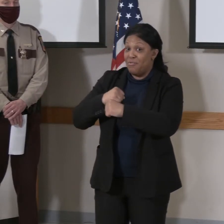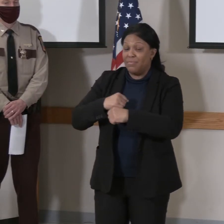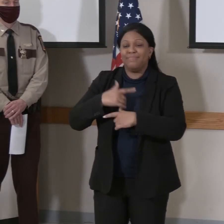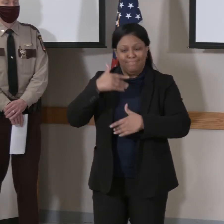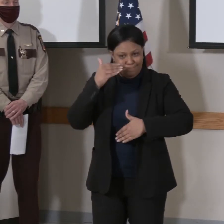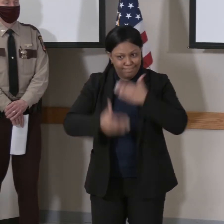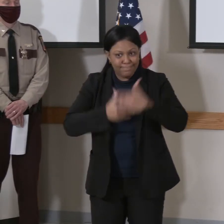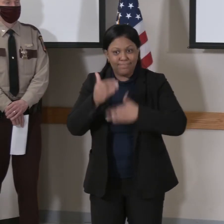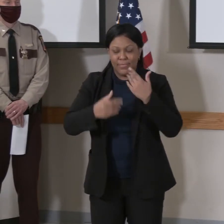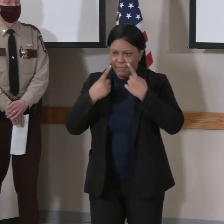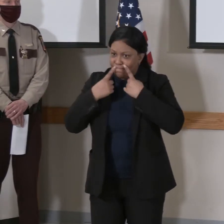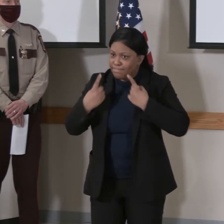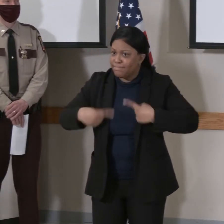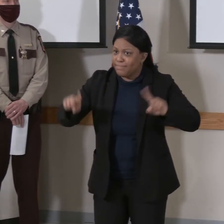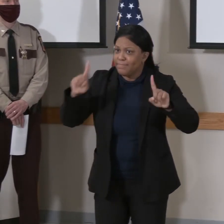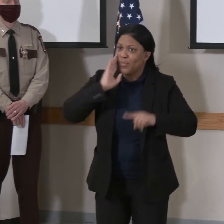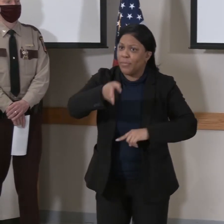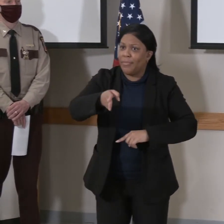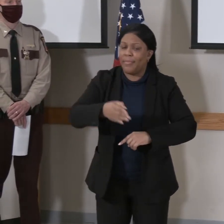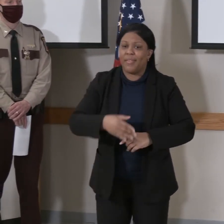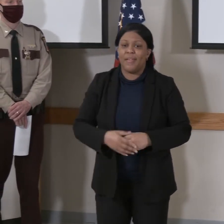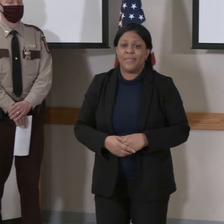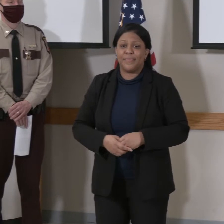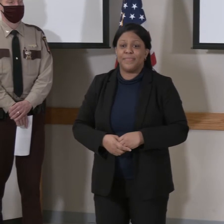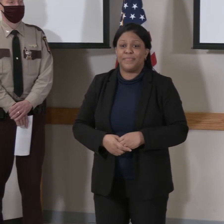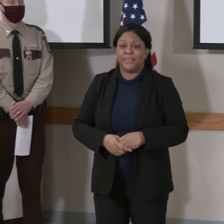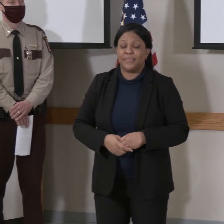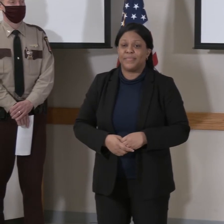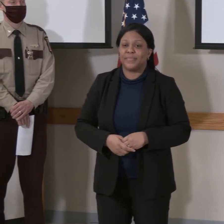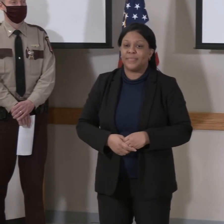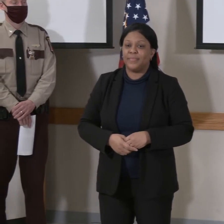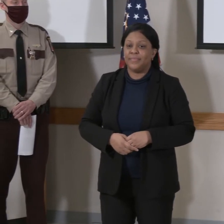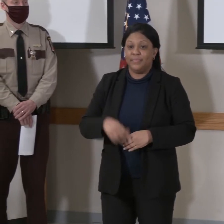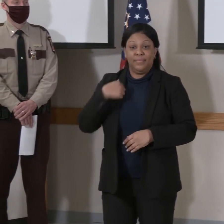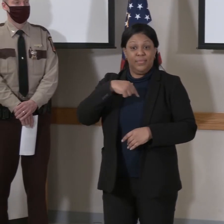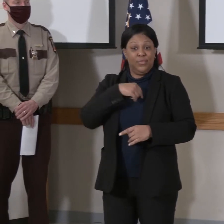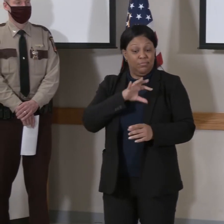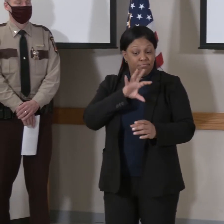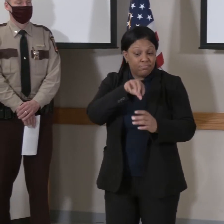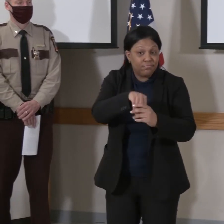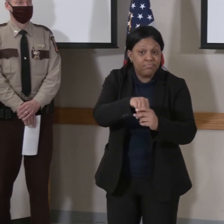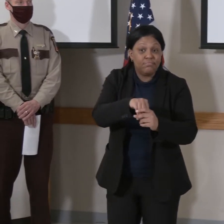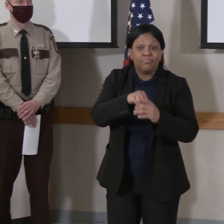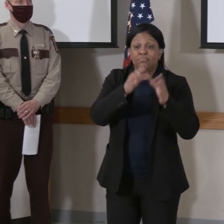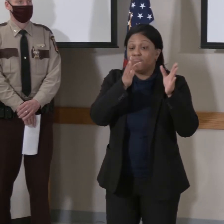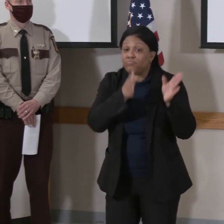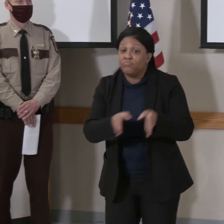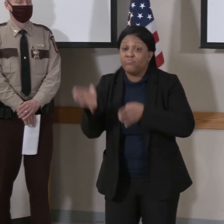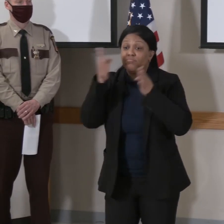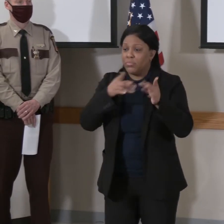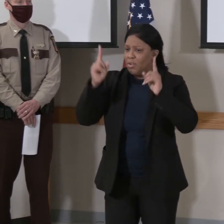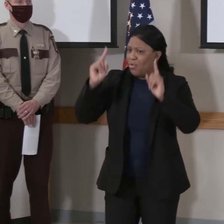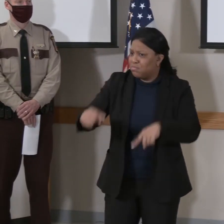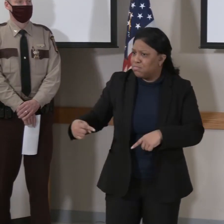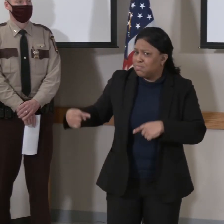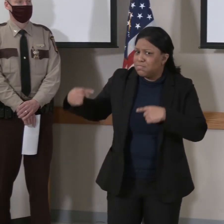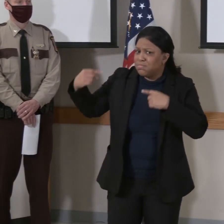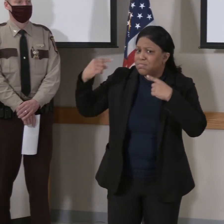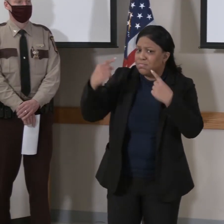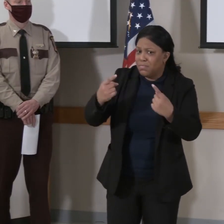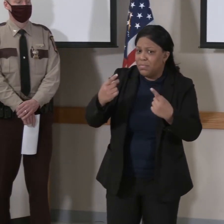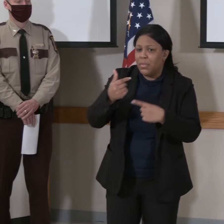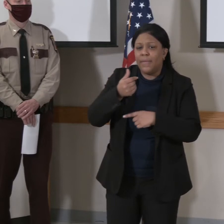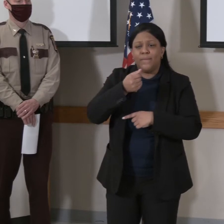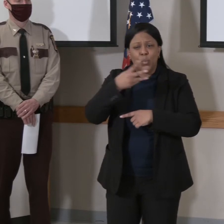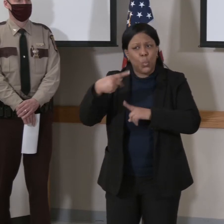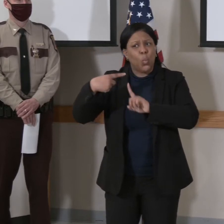actively coordinating and partnering with planning cells in these organizations for the last few months